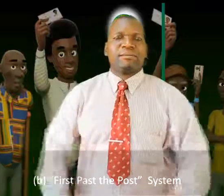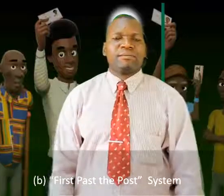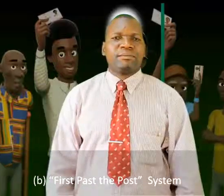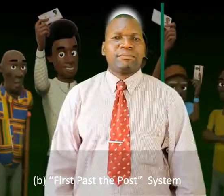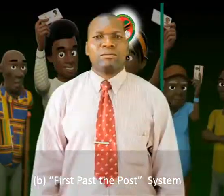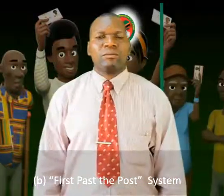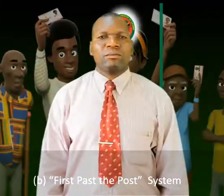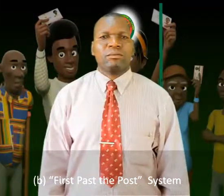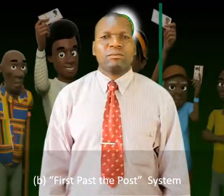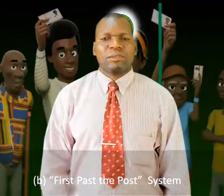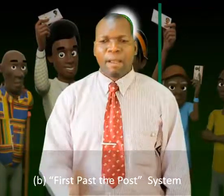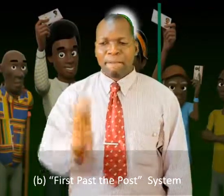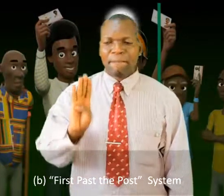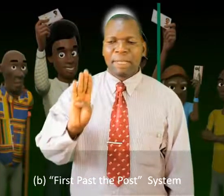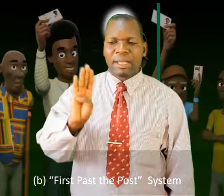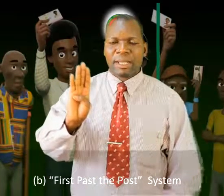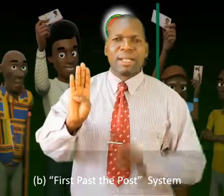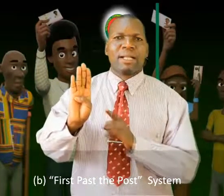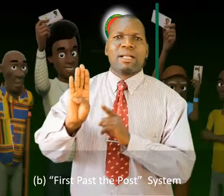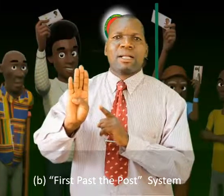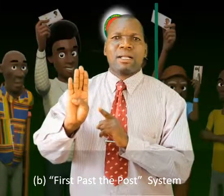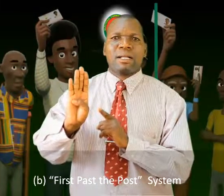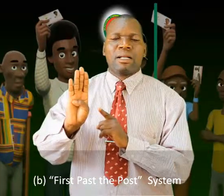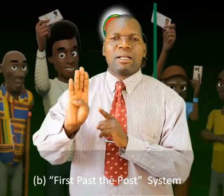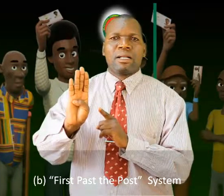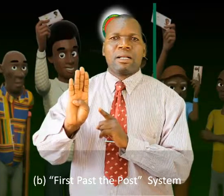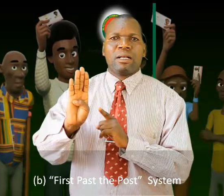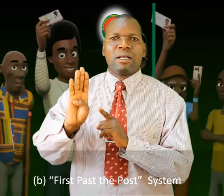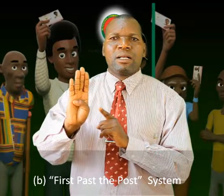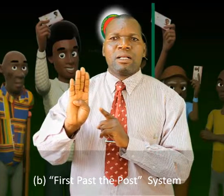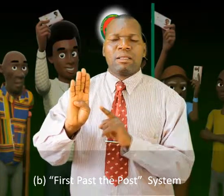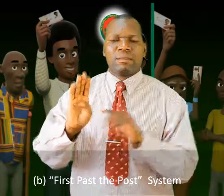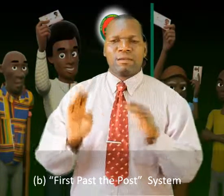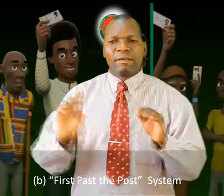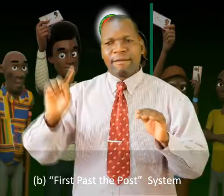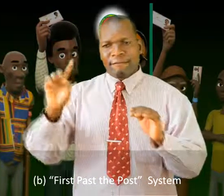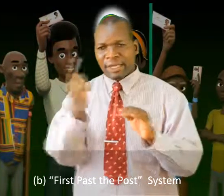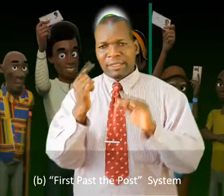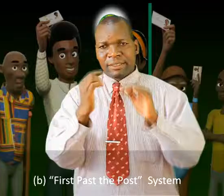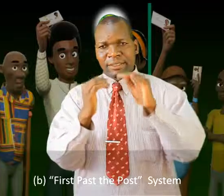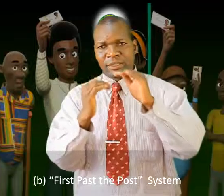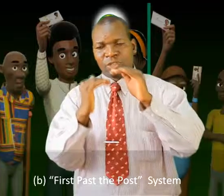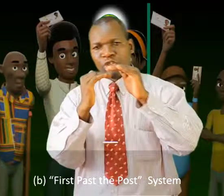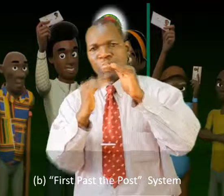B. First past the post, simple majority system.